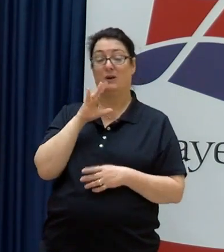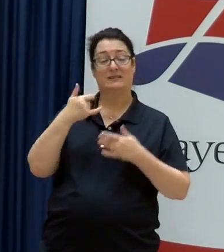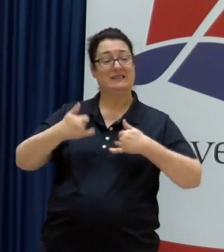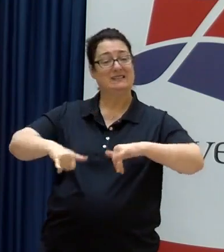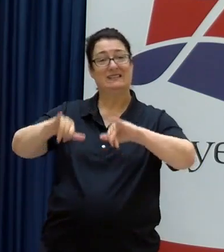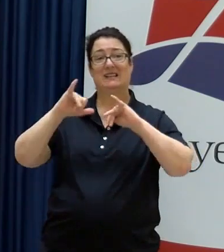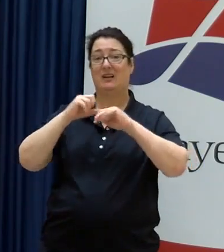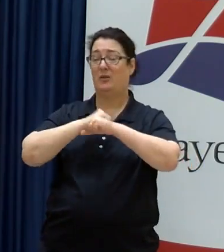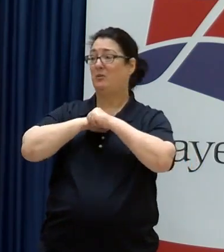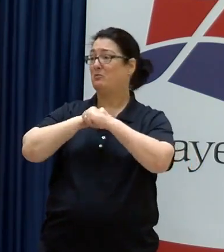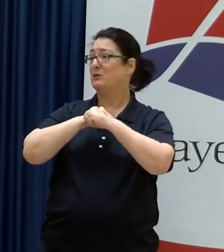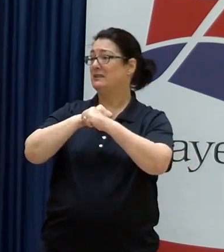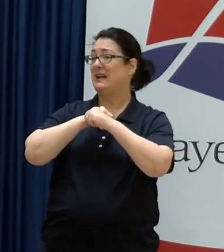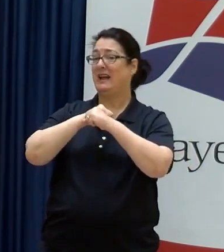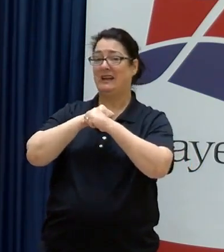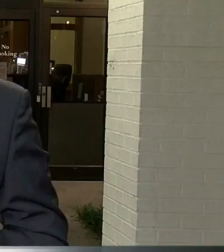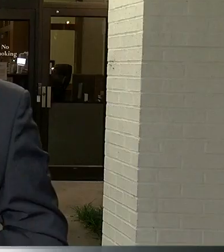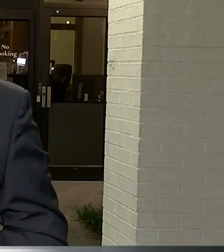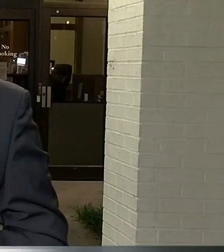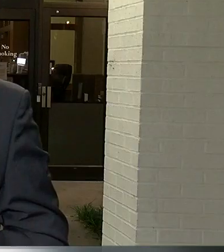defense is you and I.